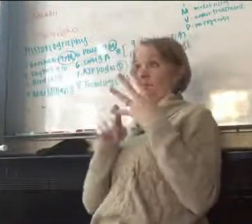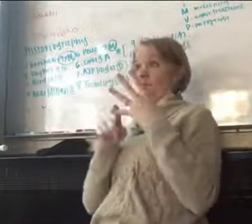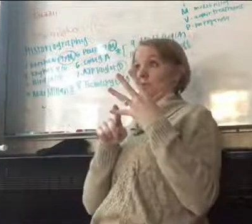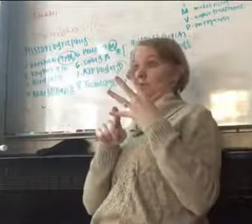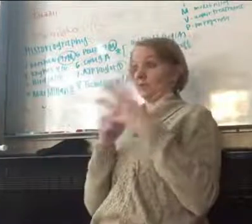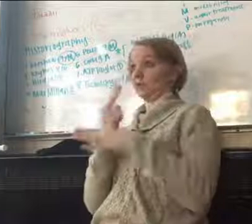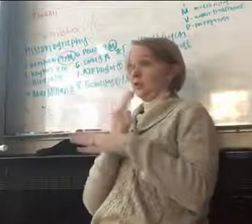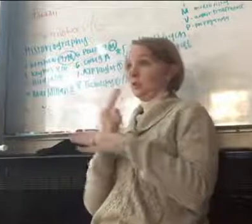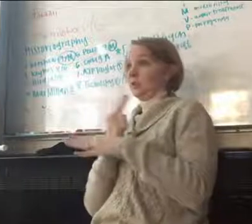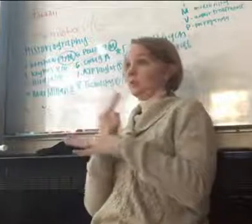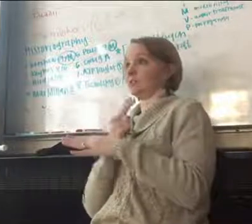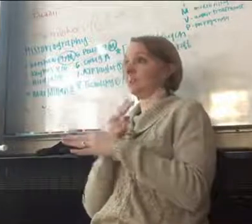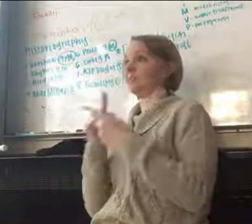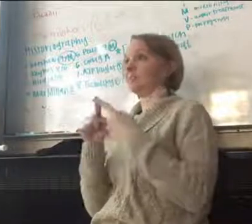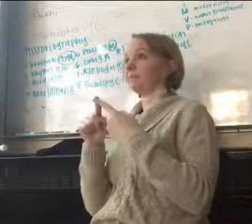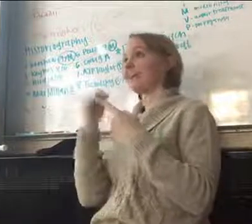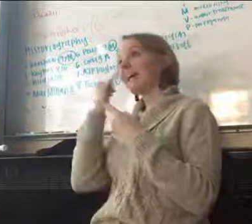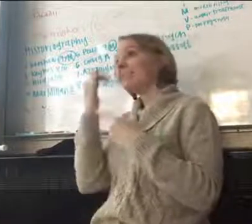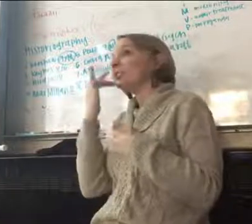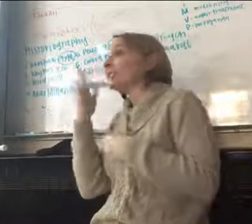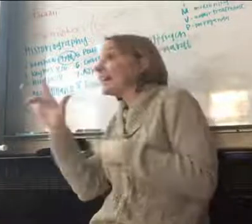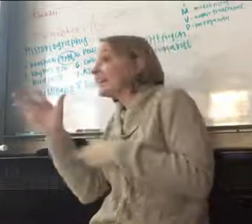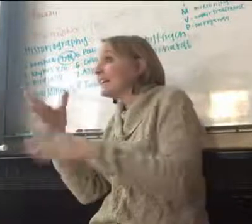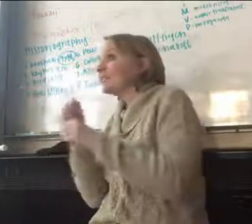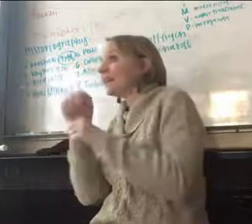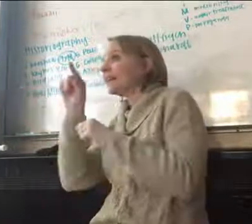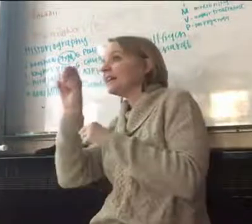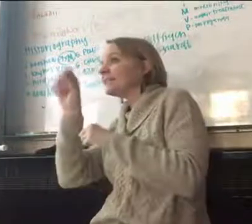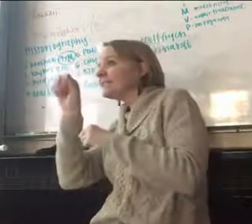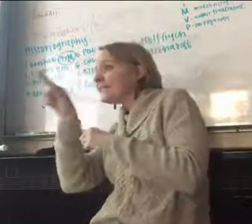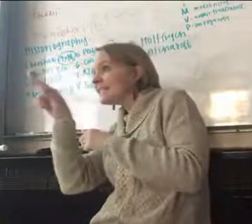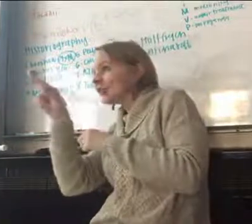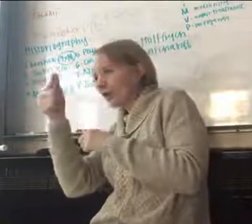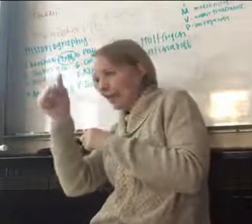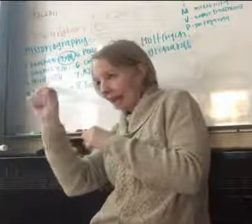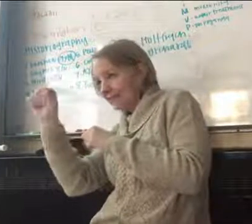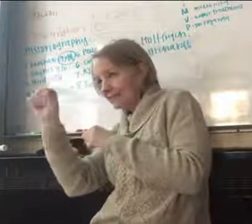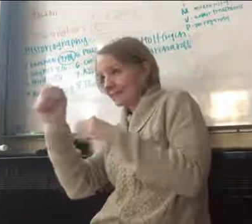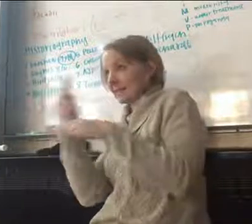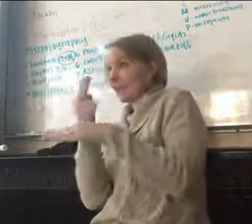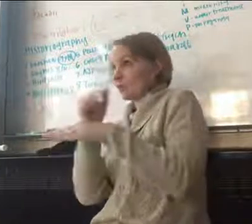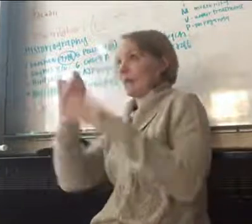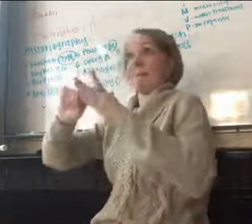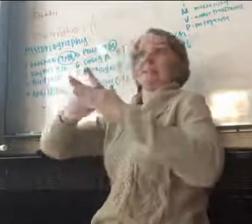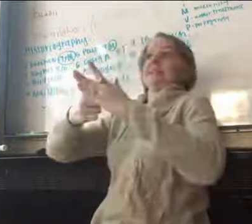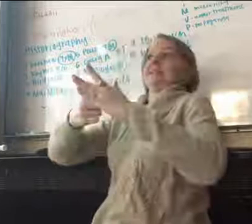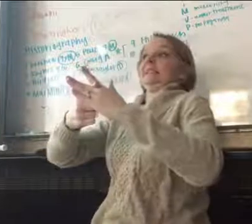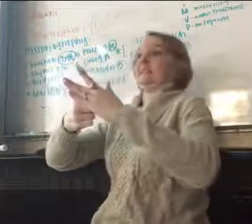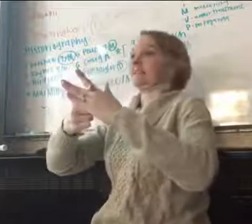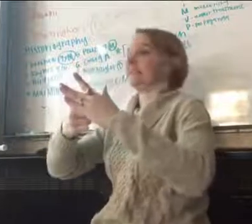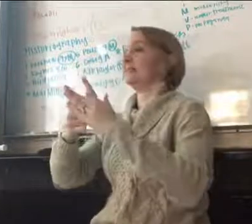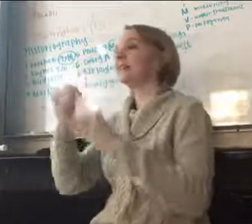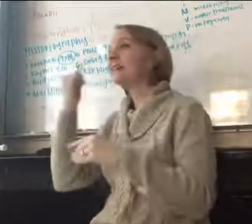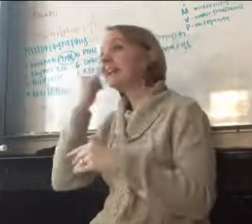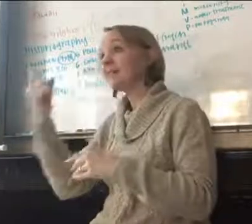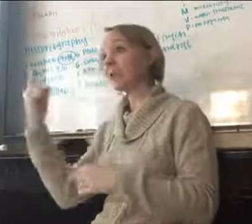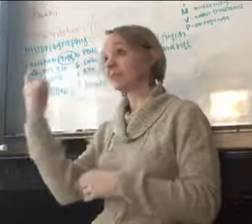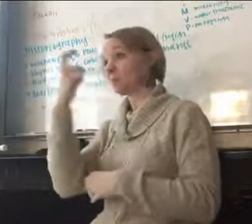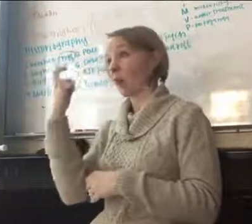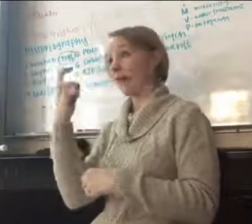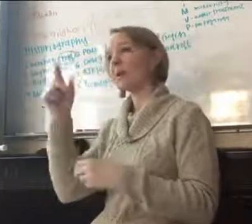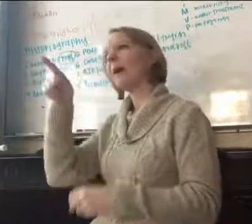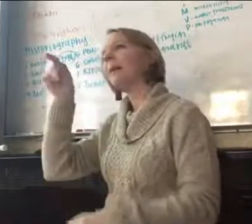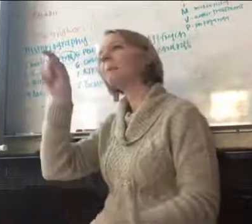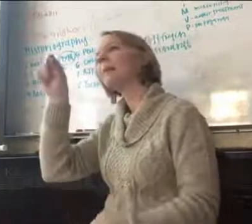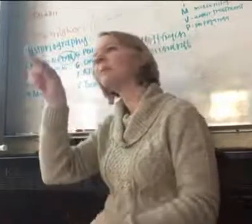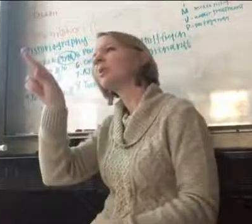War. If you're lucky, you only get tear gas. This is used at the very beginning, their first attempt at warfare. Now, if you get sprayed with pepper